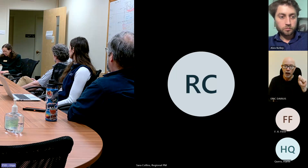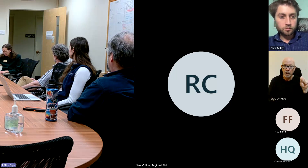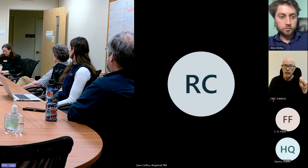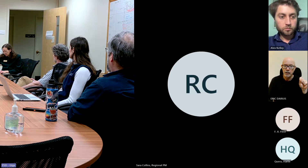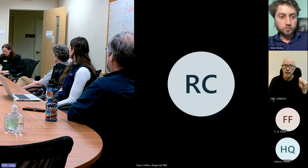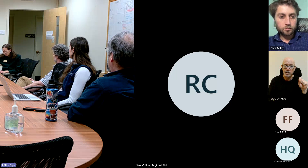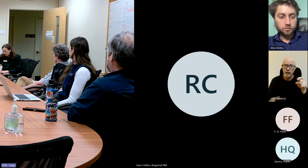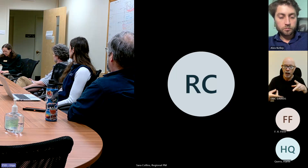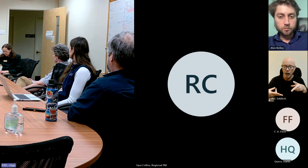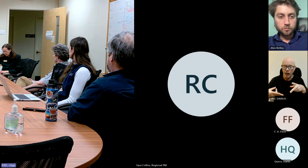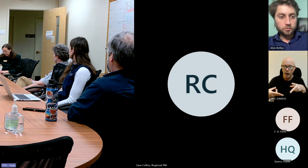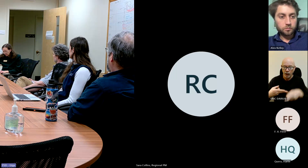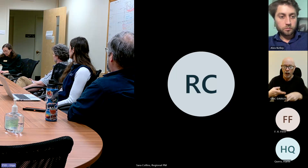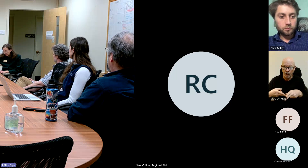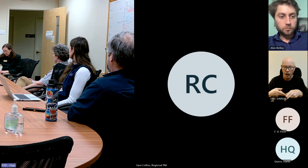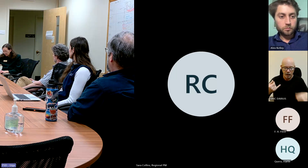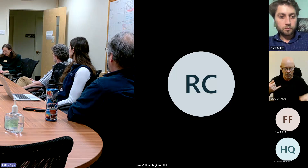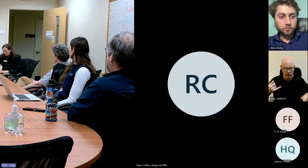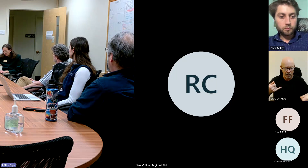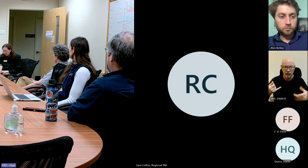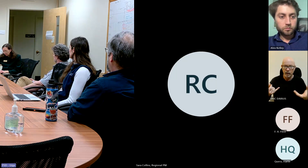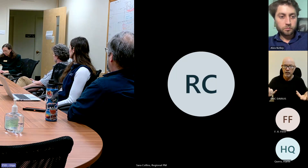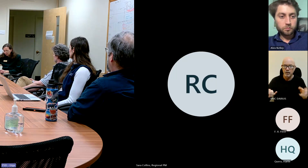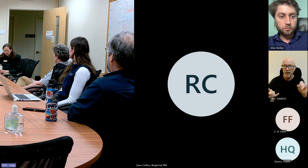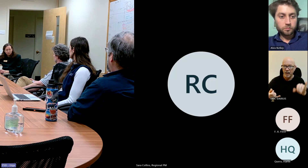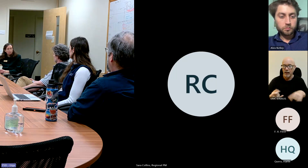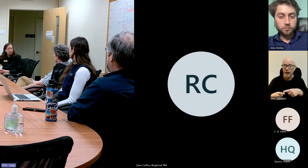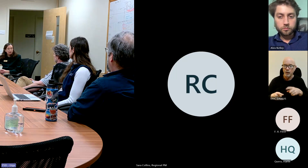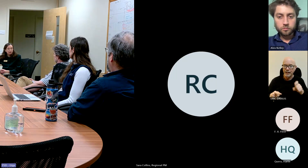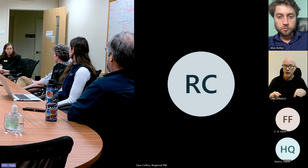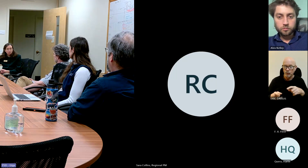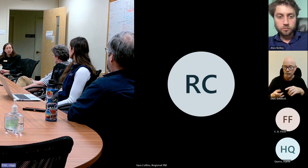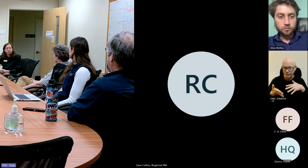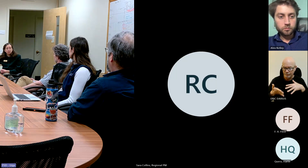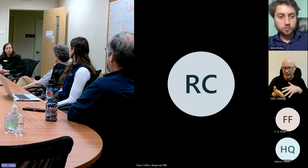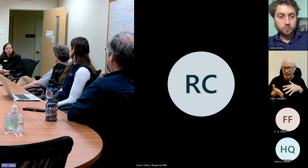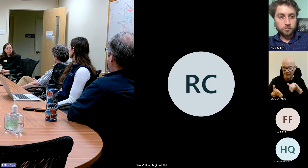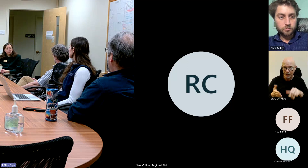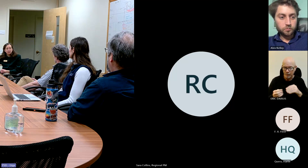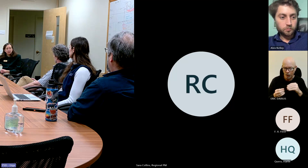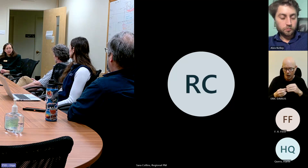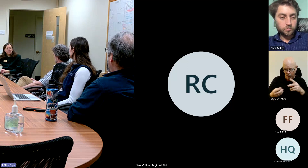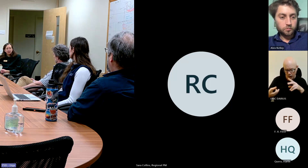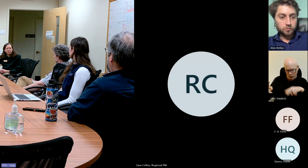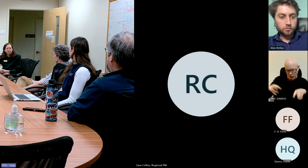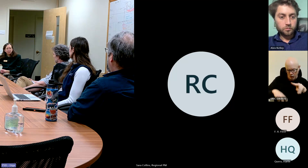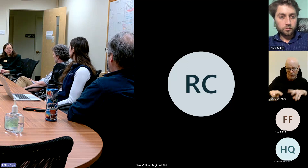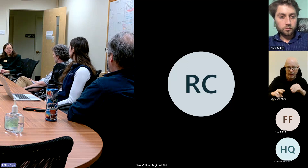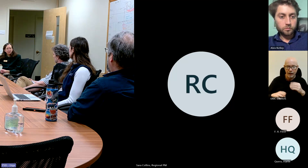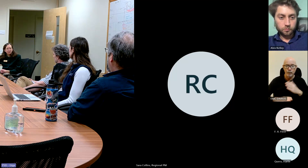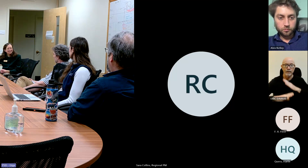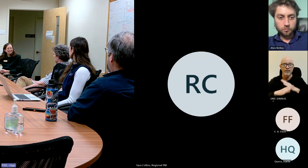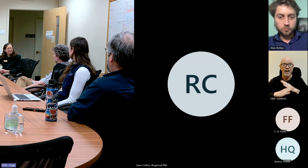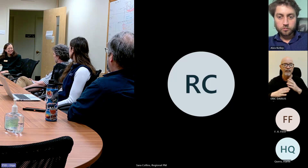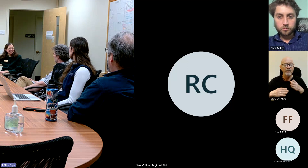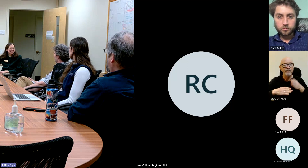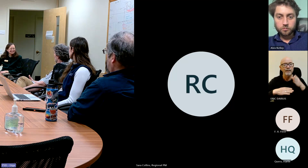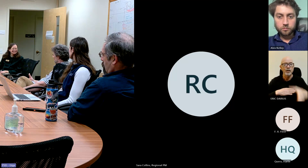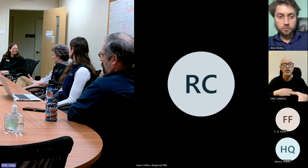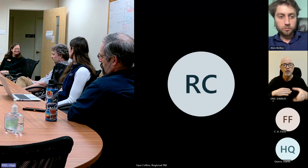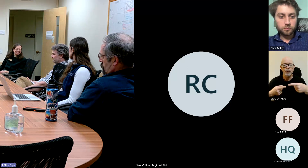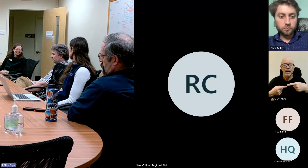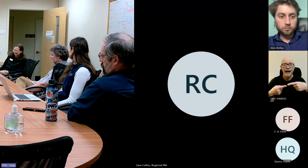should document recent ones as case studies so we might better prevent and remediate future outages. And I'll stop with 3.